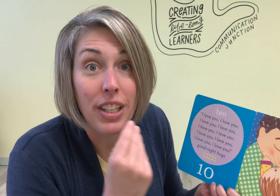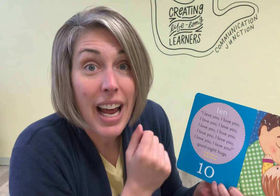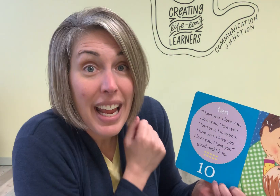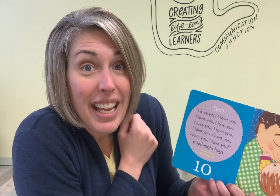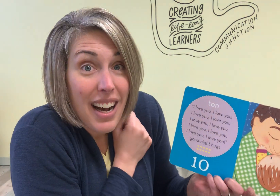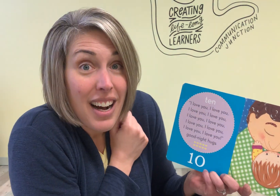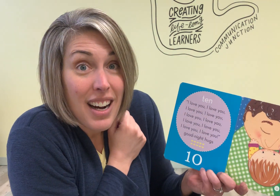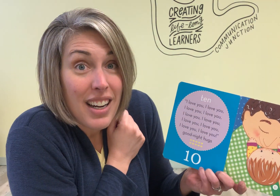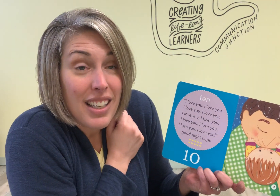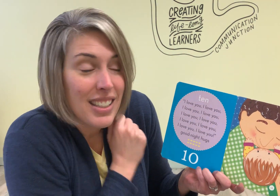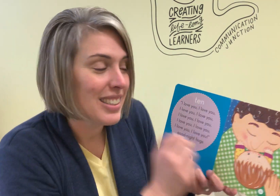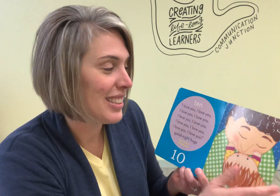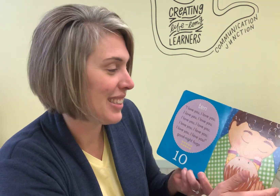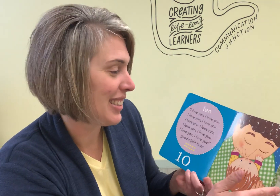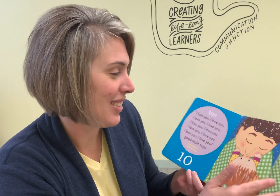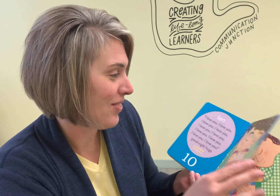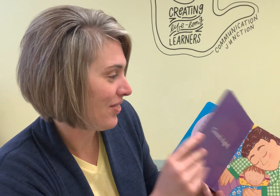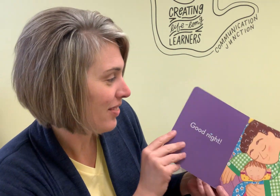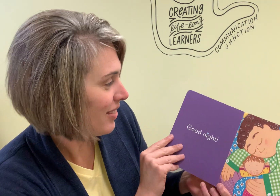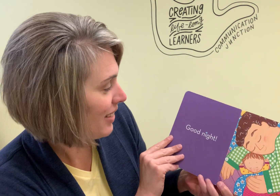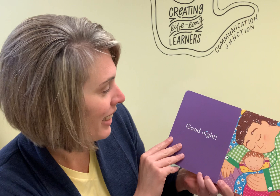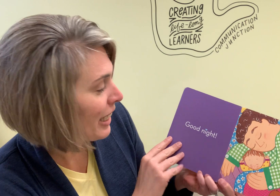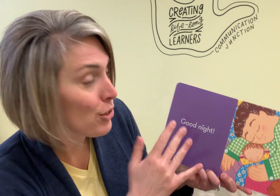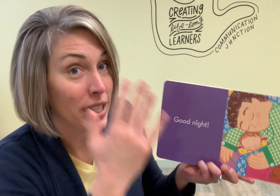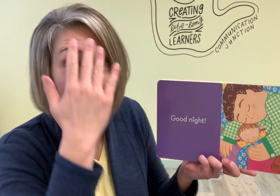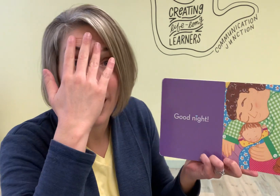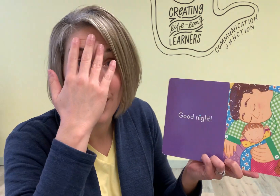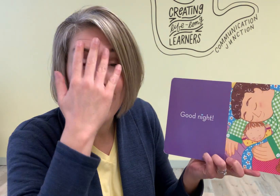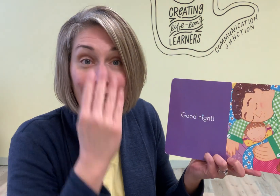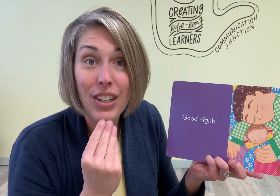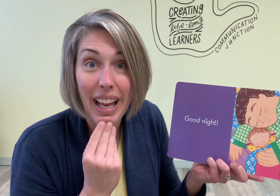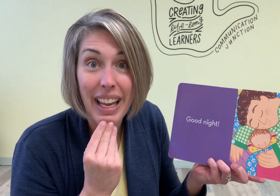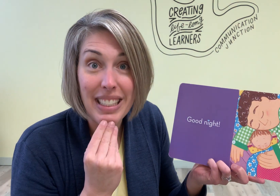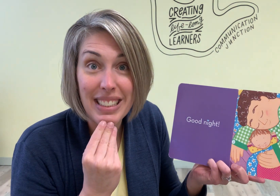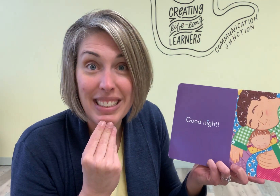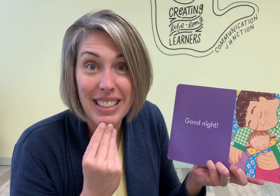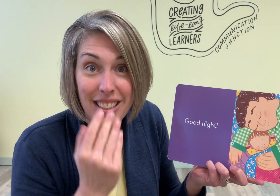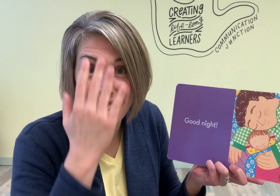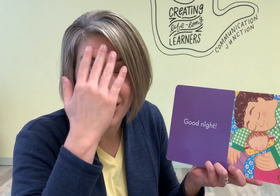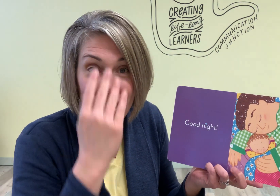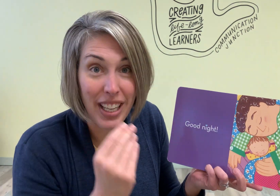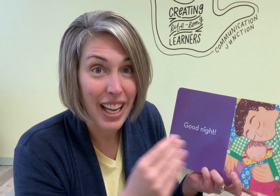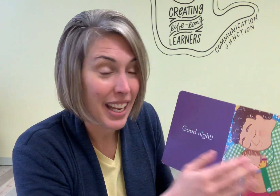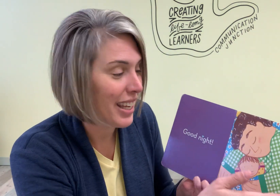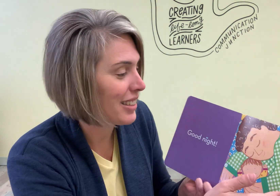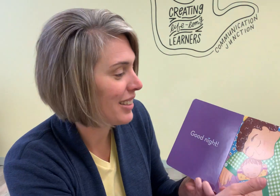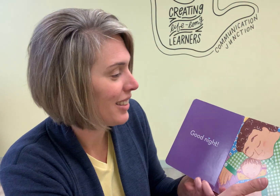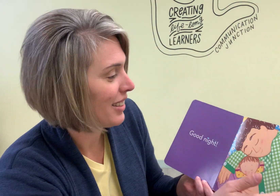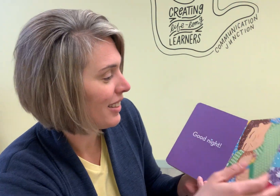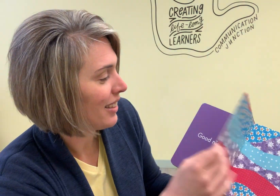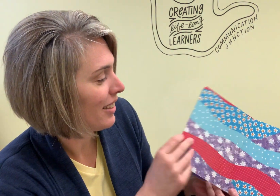night, hugs. Can you say good night? Good night.